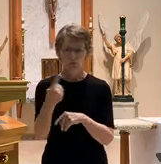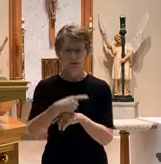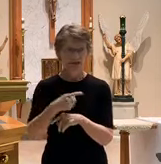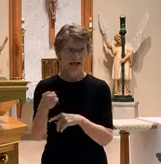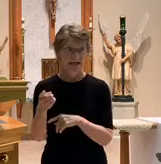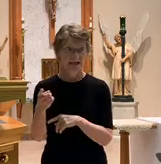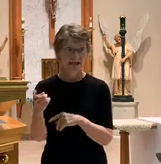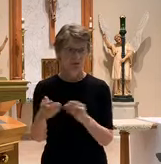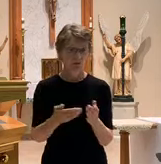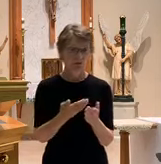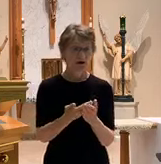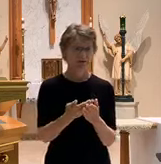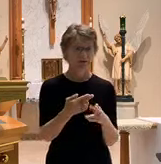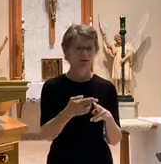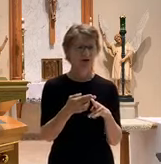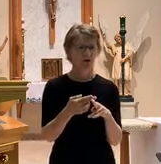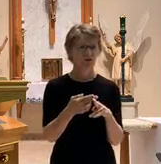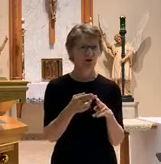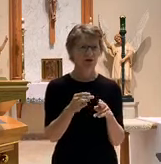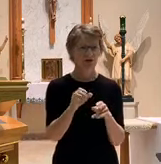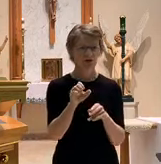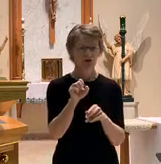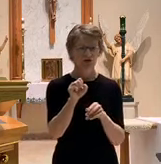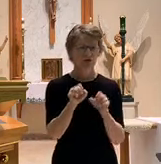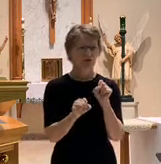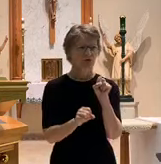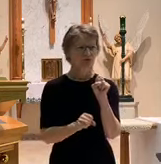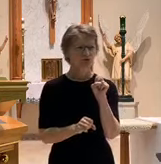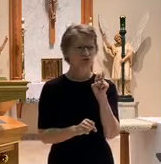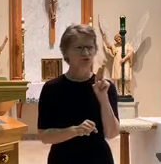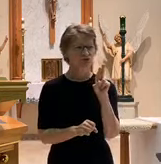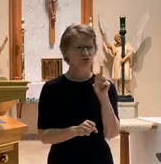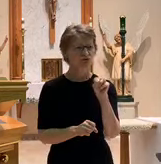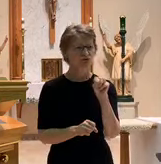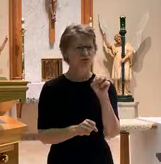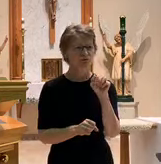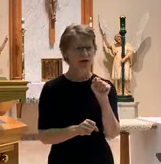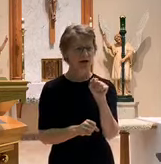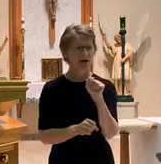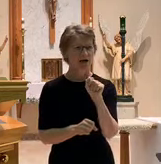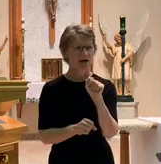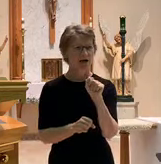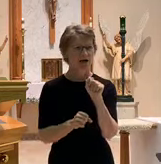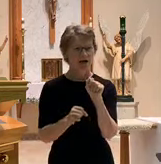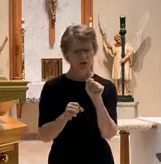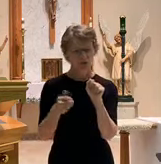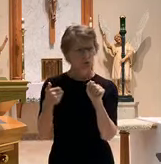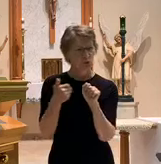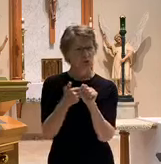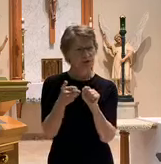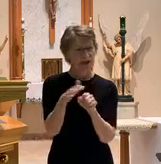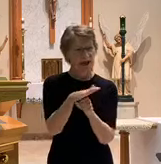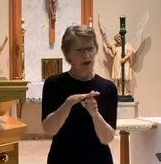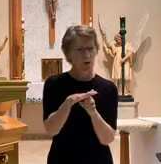in what they call the area of the Galilee, close to Nazareth, where Mary and Joseph